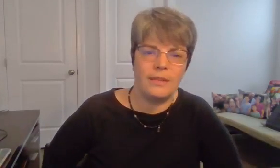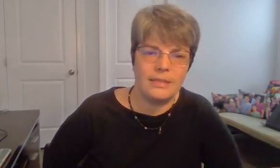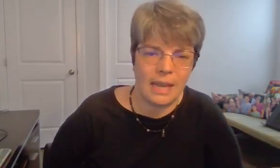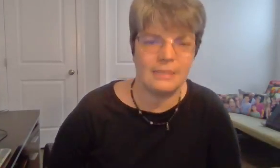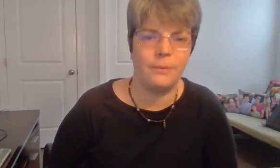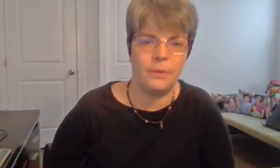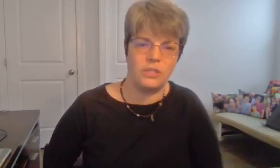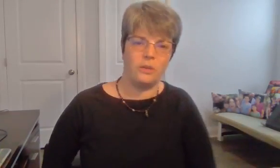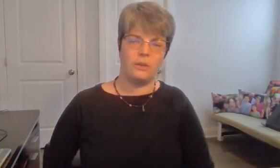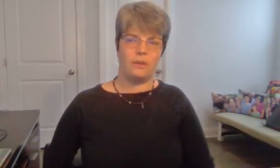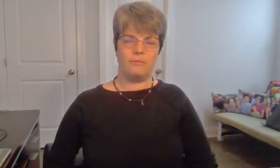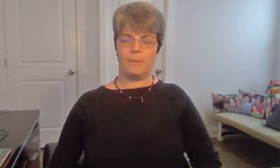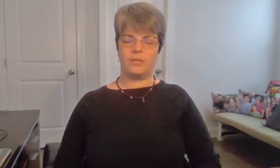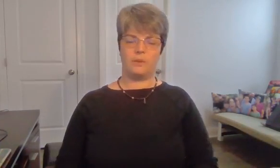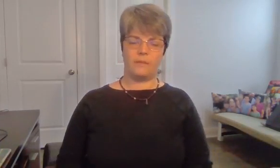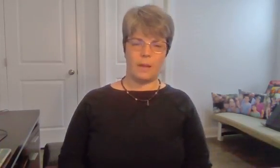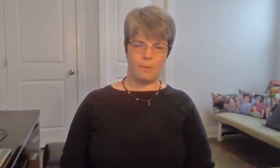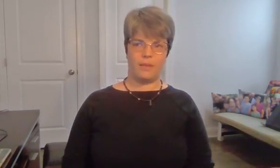these signs, I wanted to remind you of a couple things.